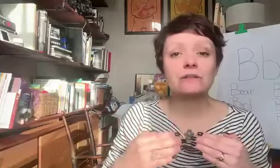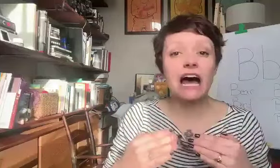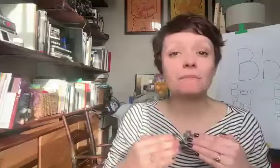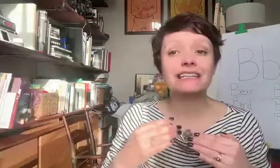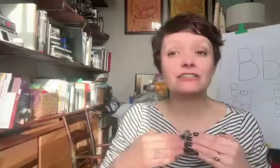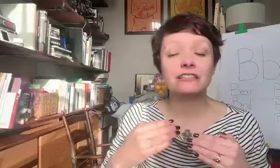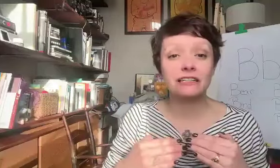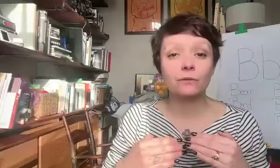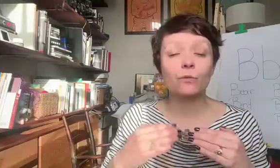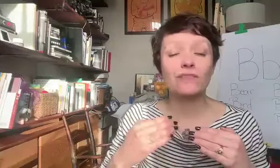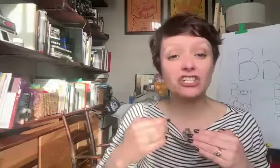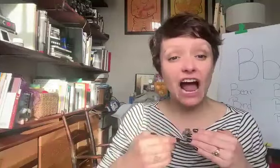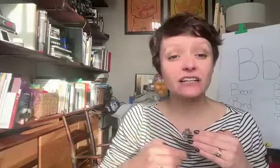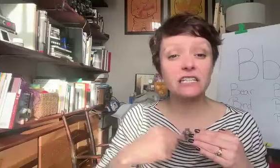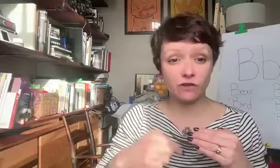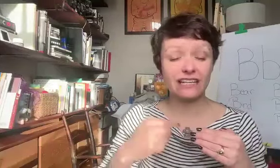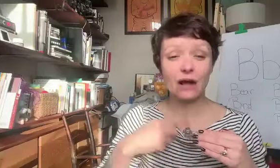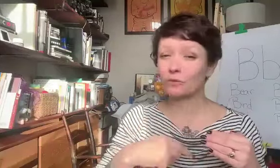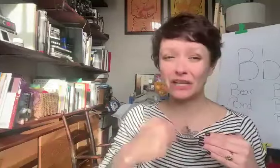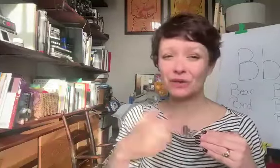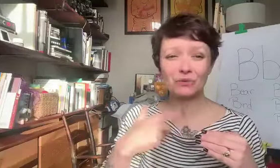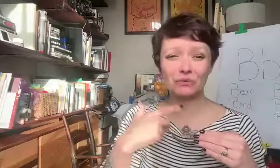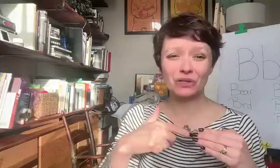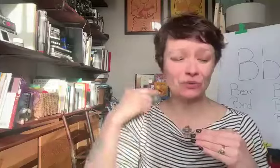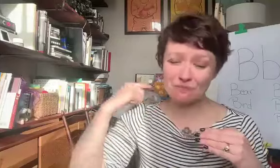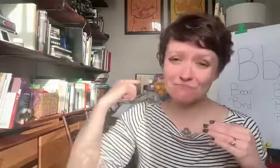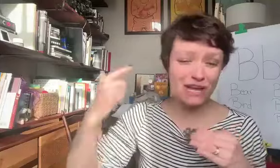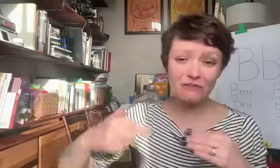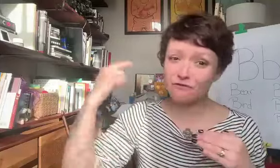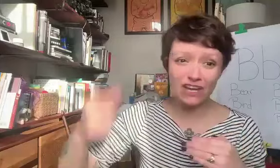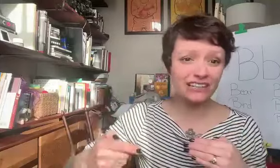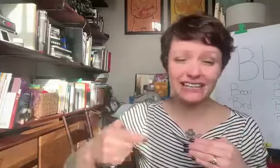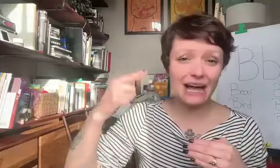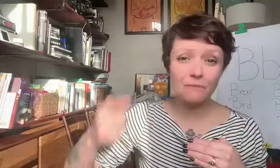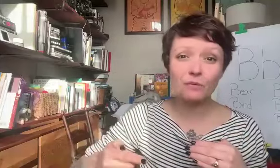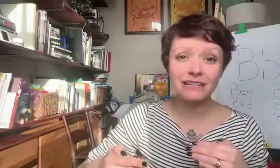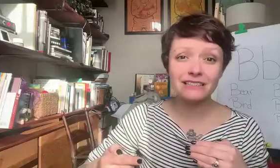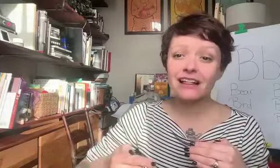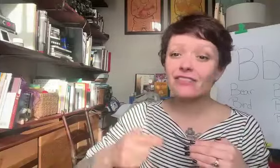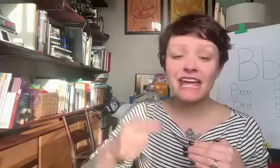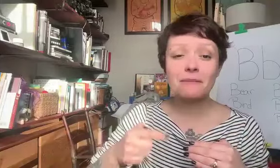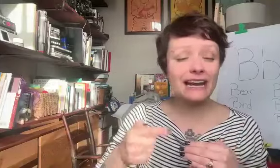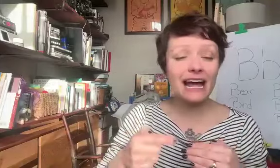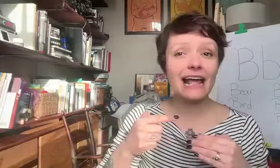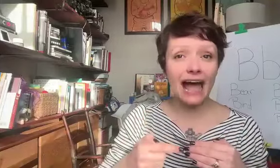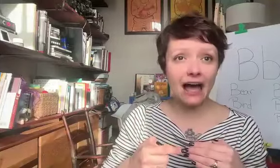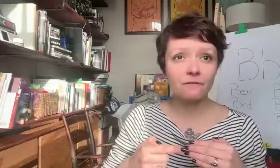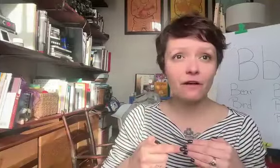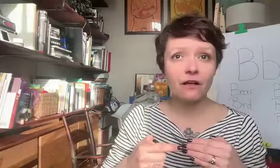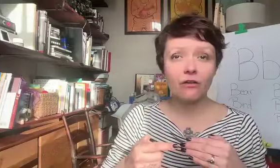to help because here's the deal. When that child is feeling that really, really, really, really, really big feeling in that moment, they may not have